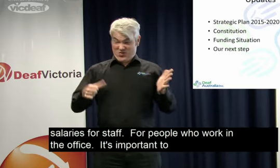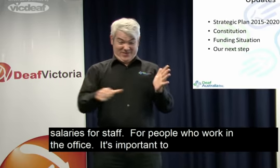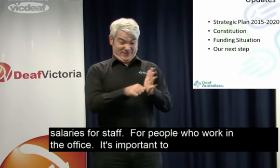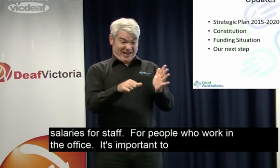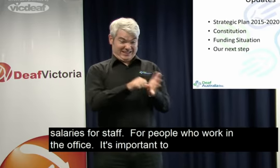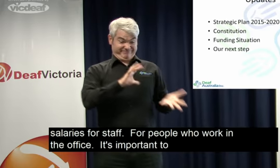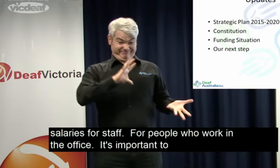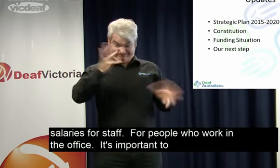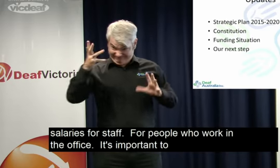various aspects around that.